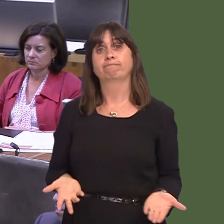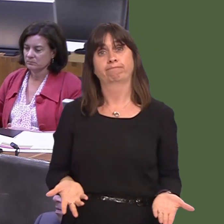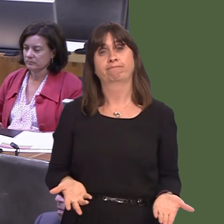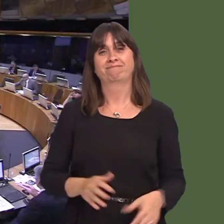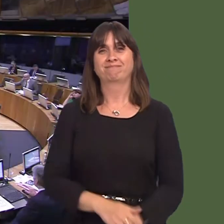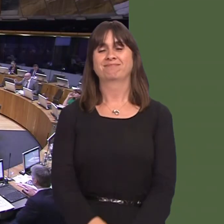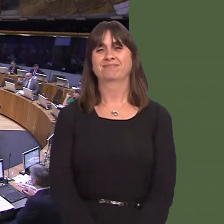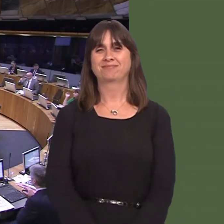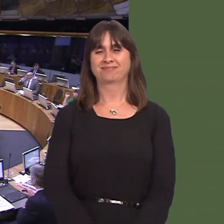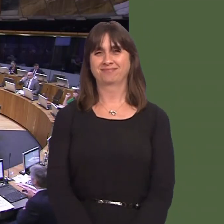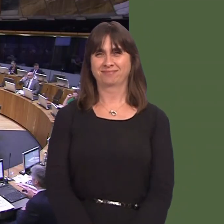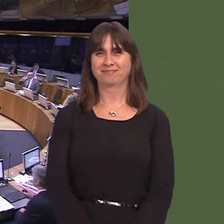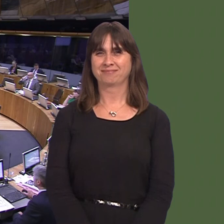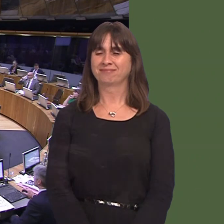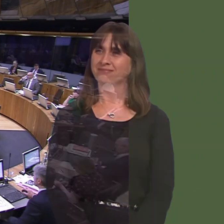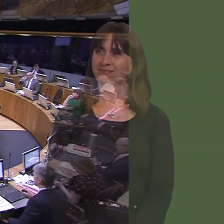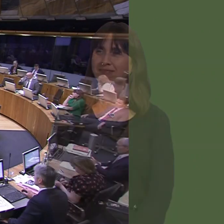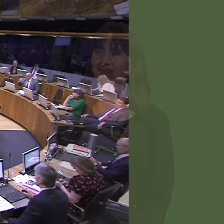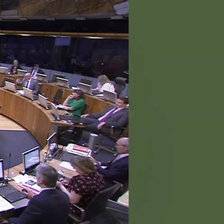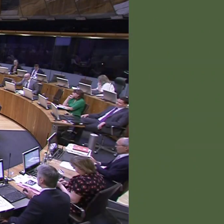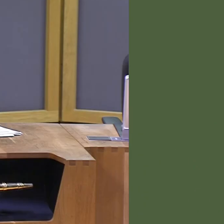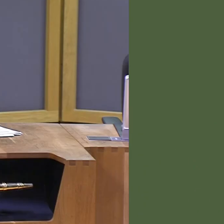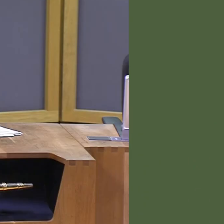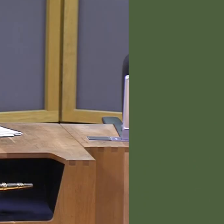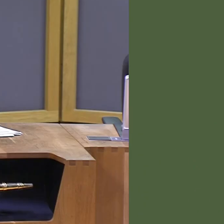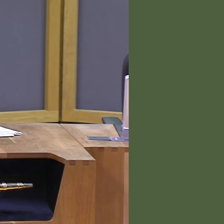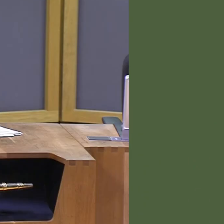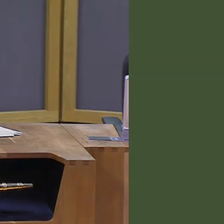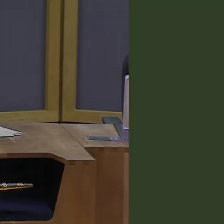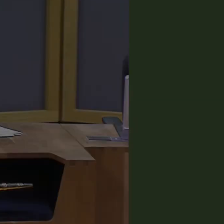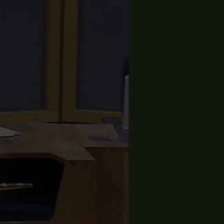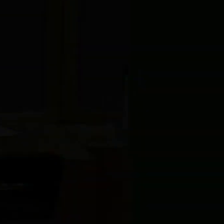Thank you, First Minister. The next item is the